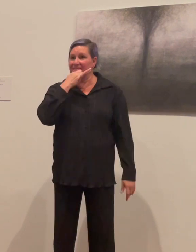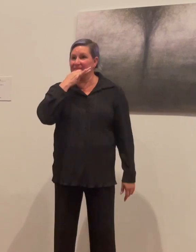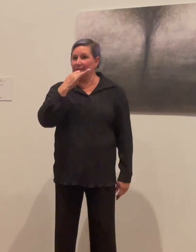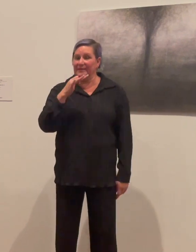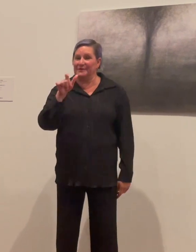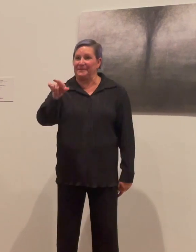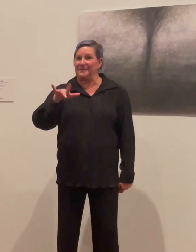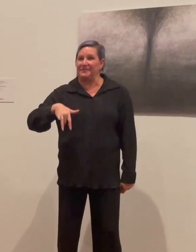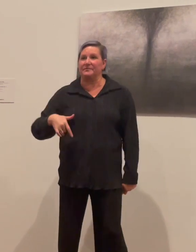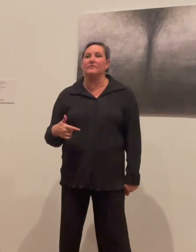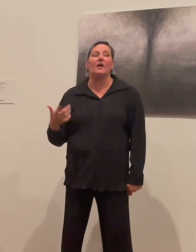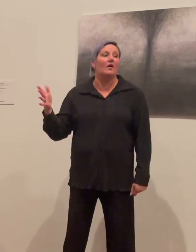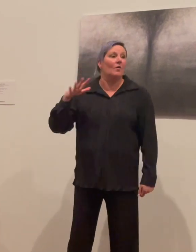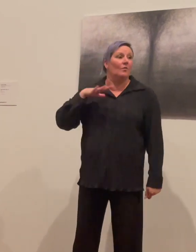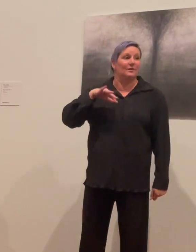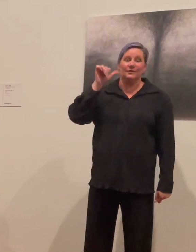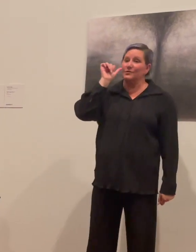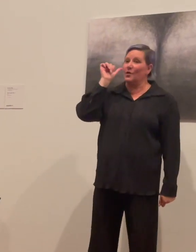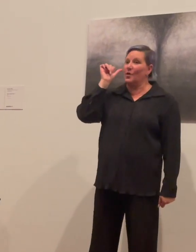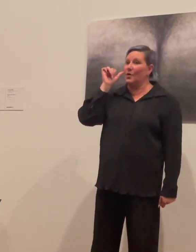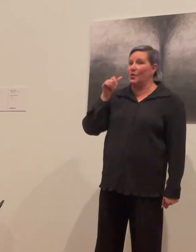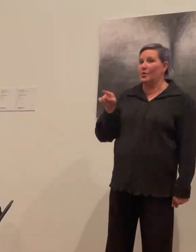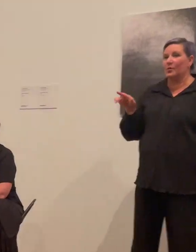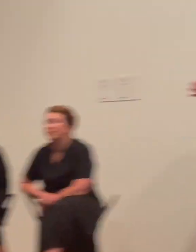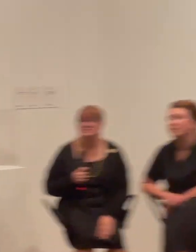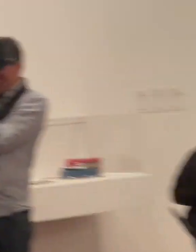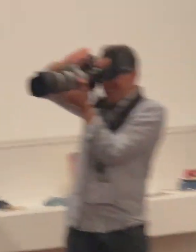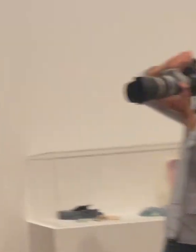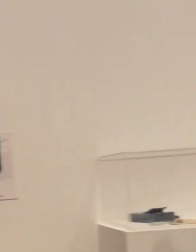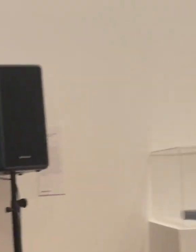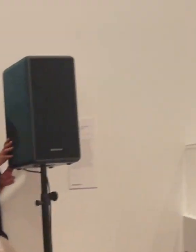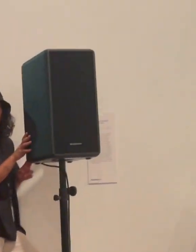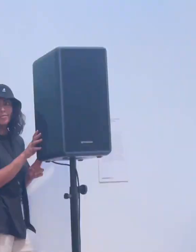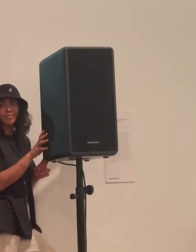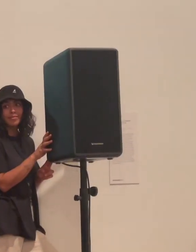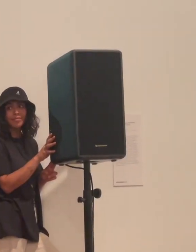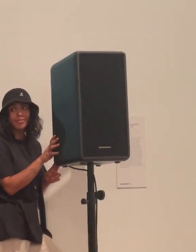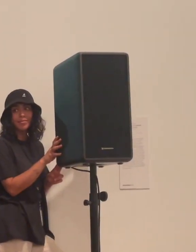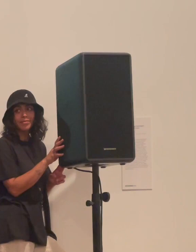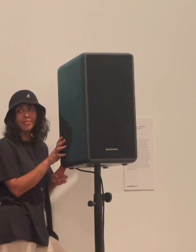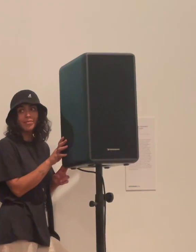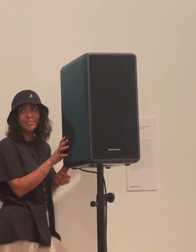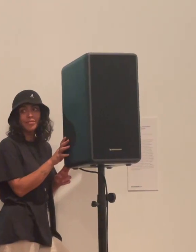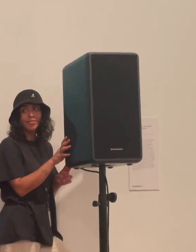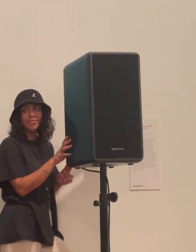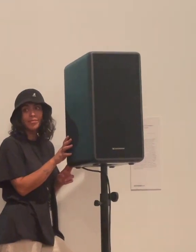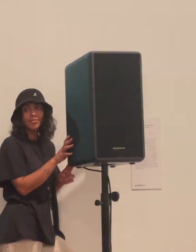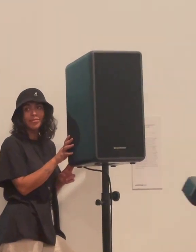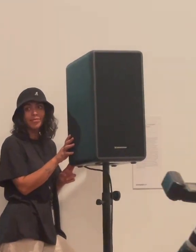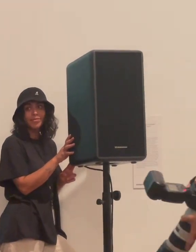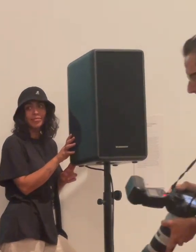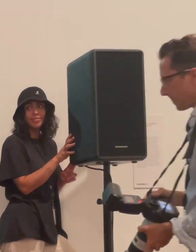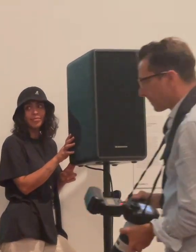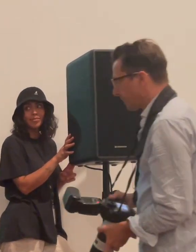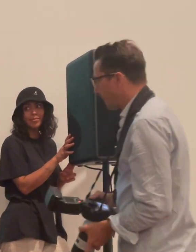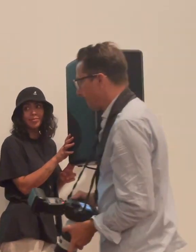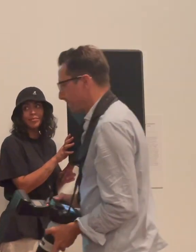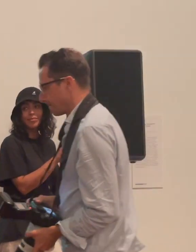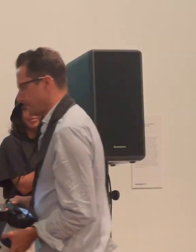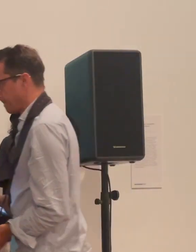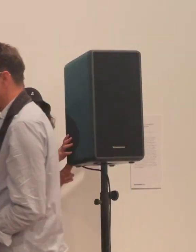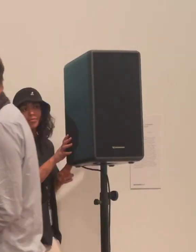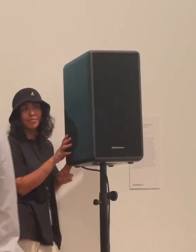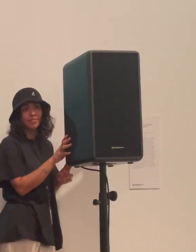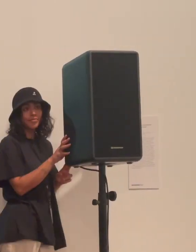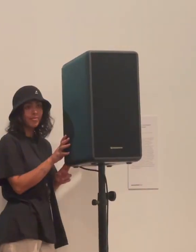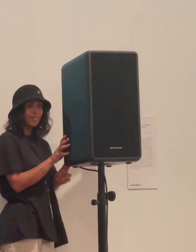Lisa, I'd like to know how many firings you might have had to do for example, the